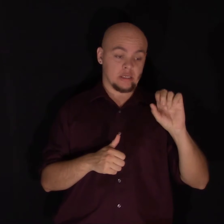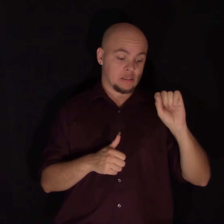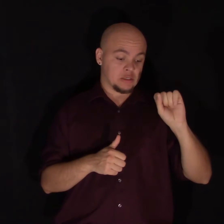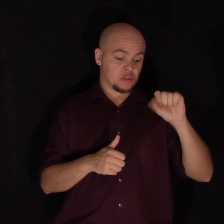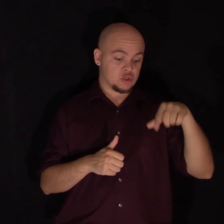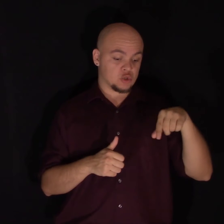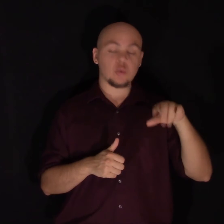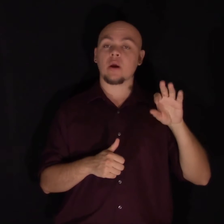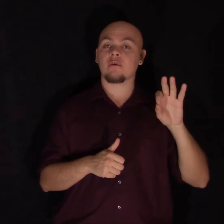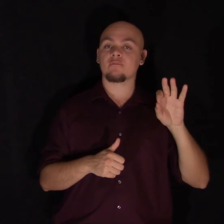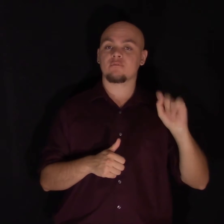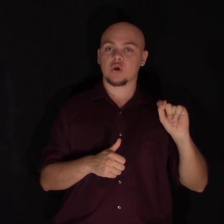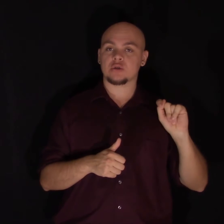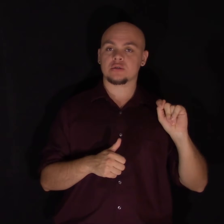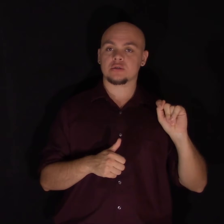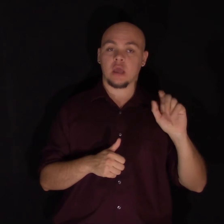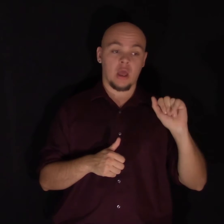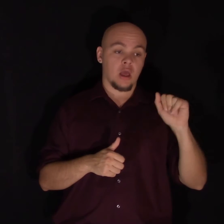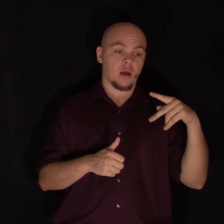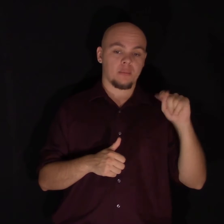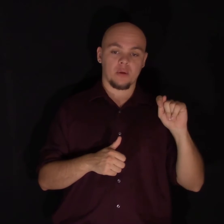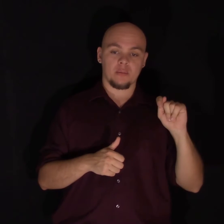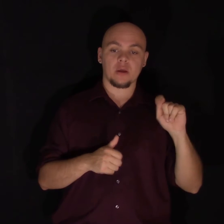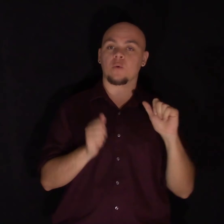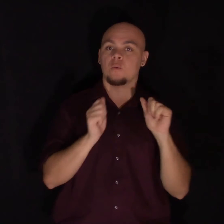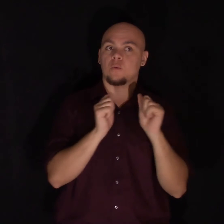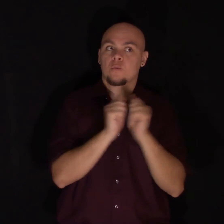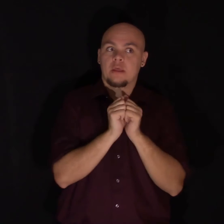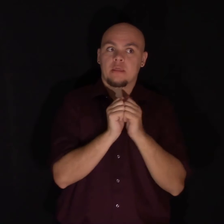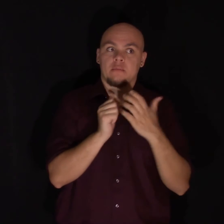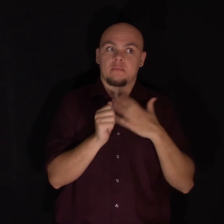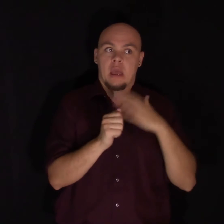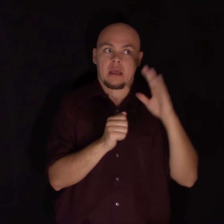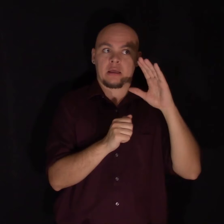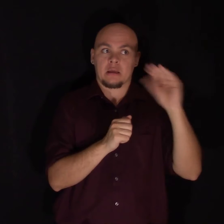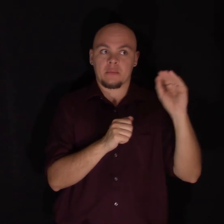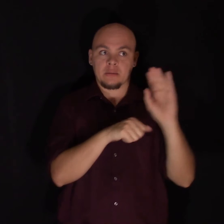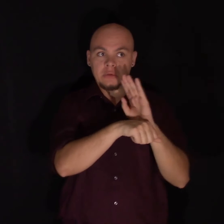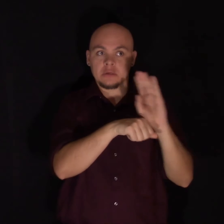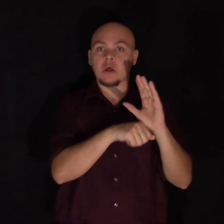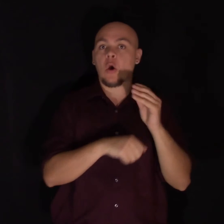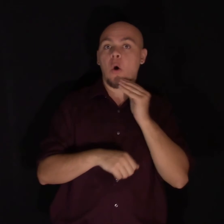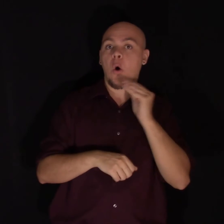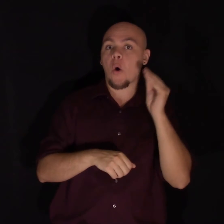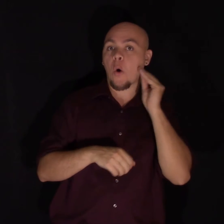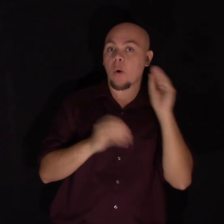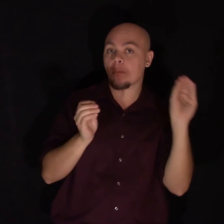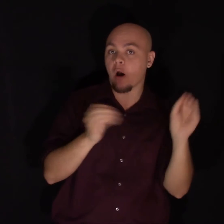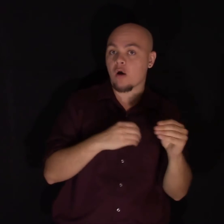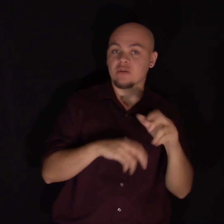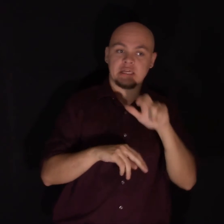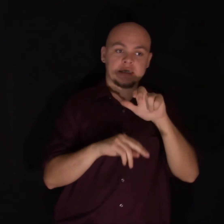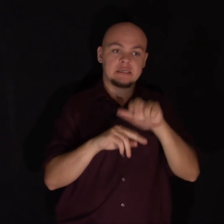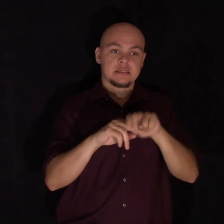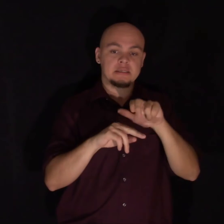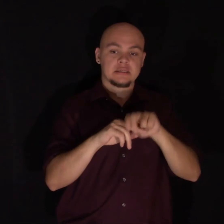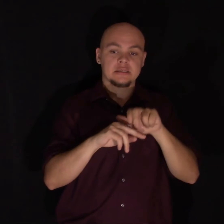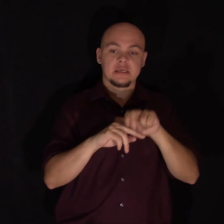partners Mutopo and Javoto.com. I wanted it all. Home office, sit-down dinner for